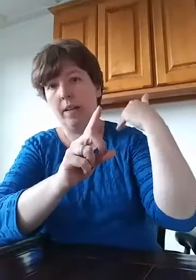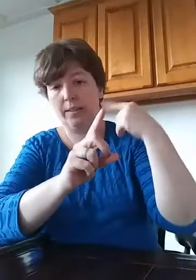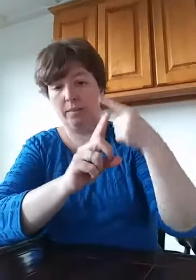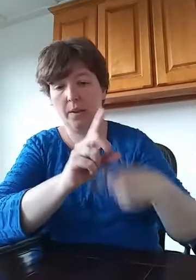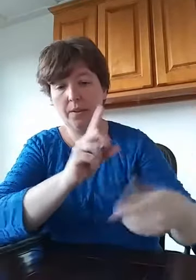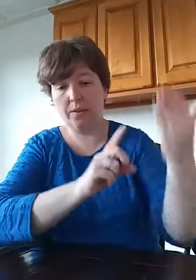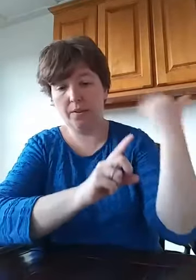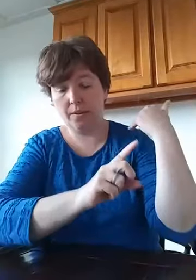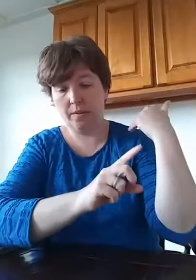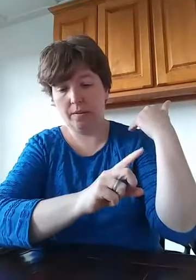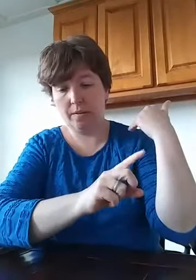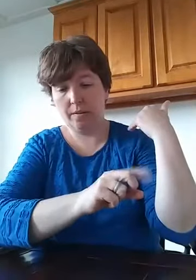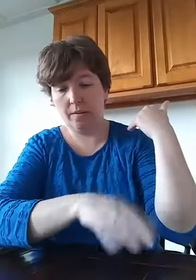last month,